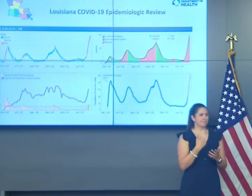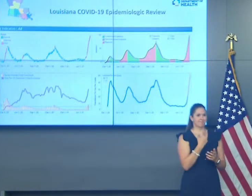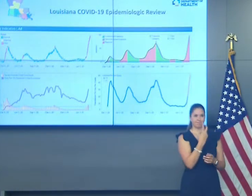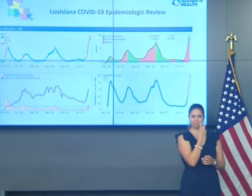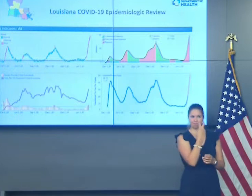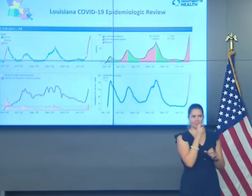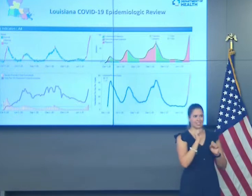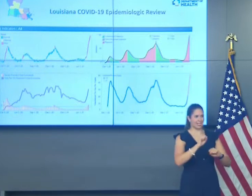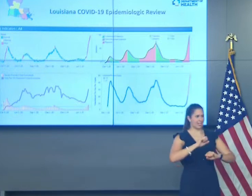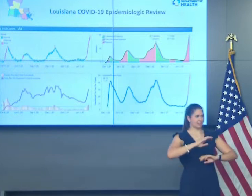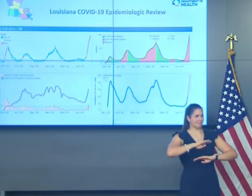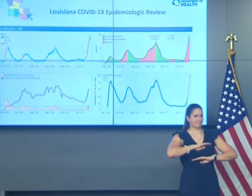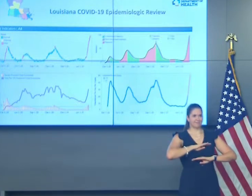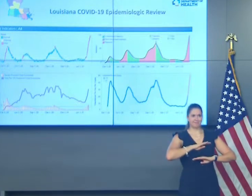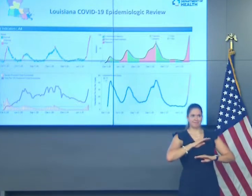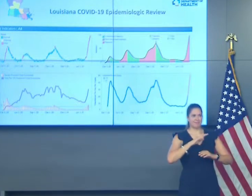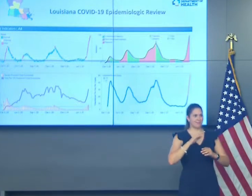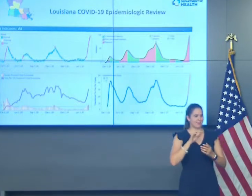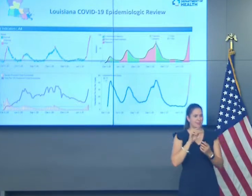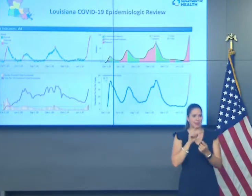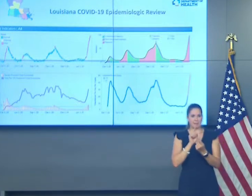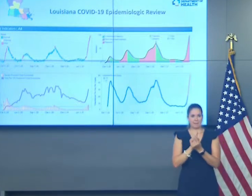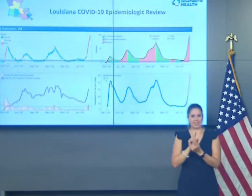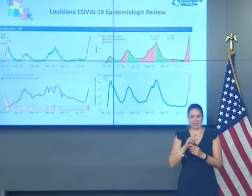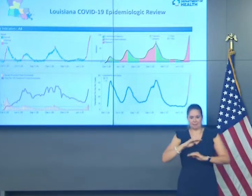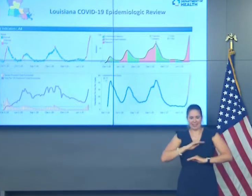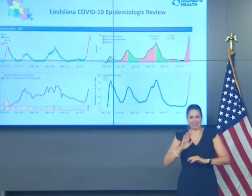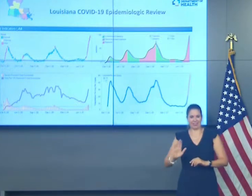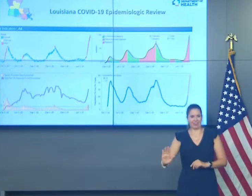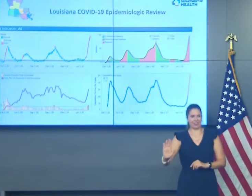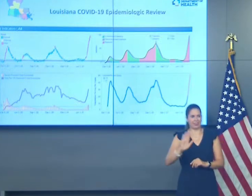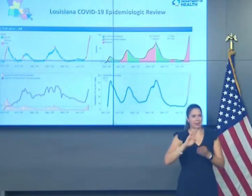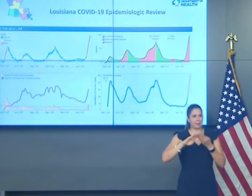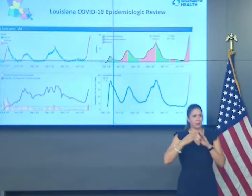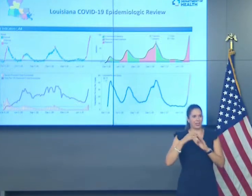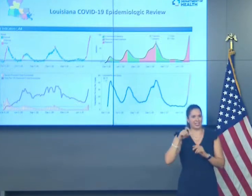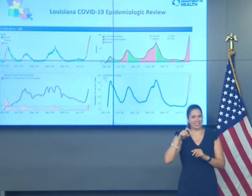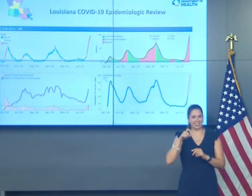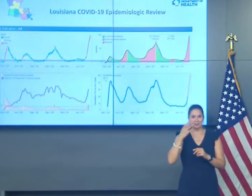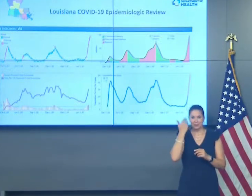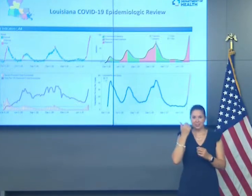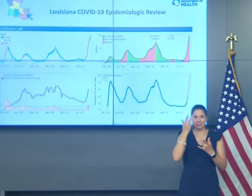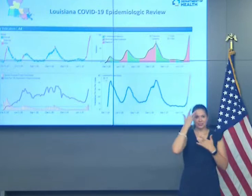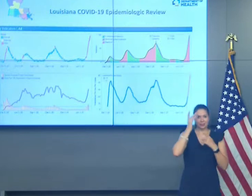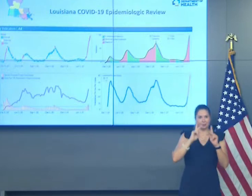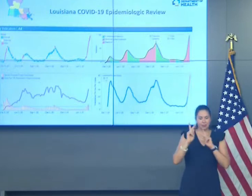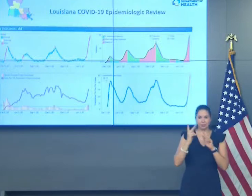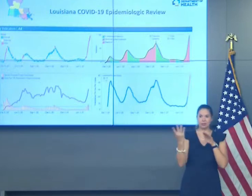can adequately meet their community's needs with the amount of sick people coming into their doors right now.